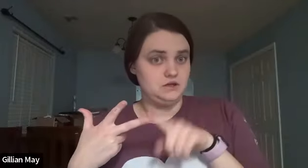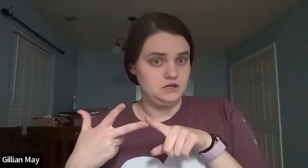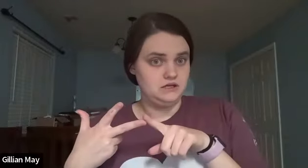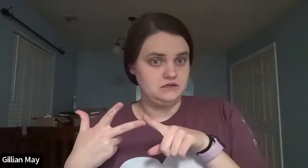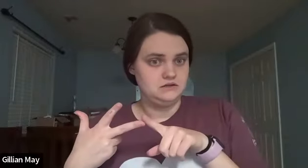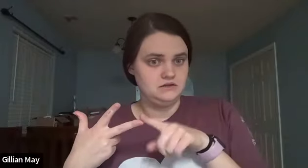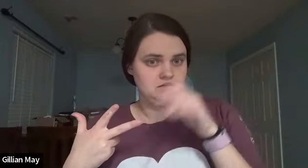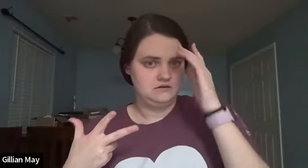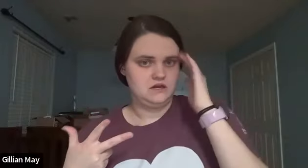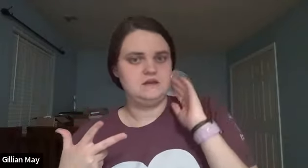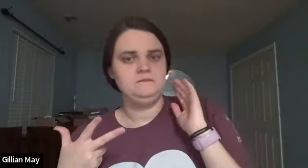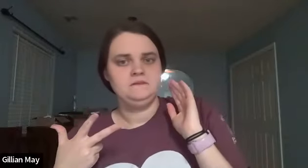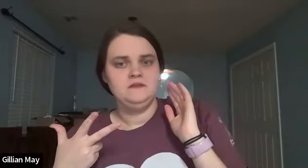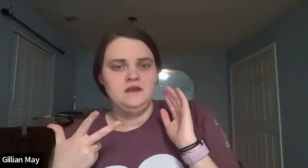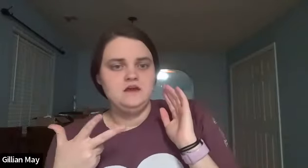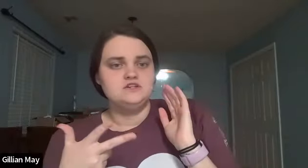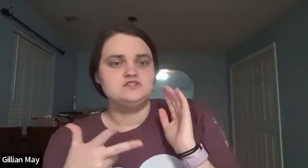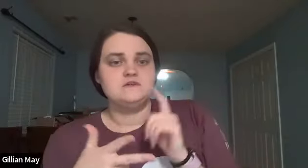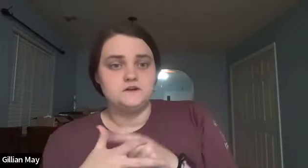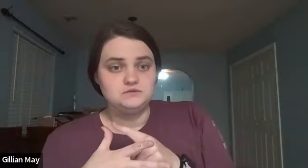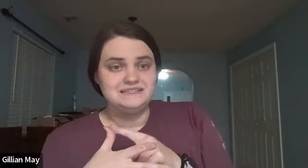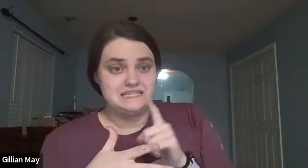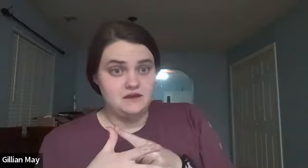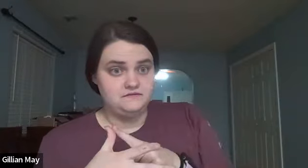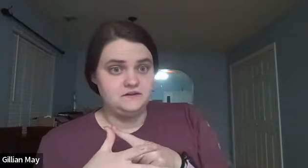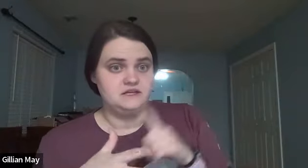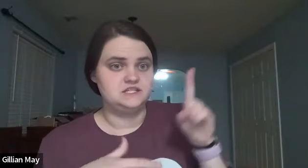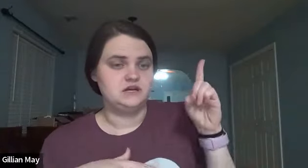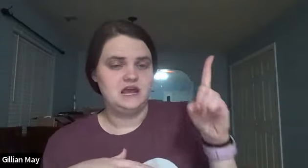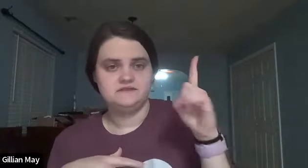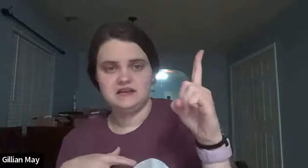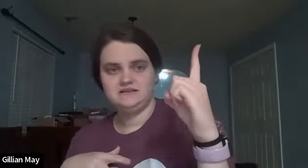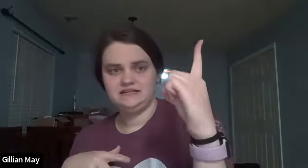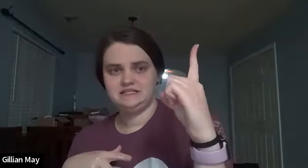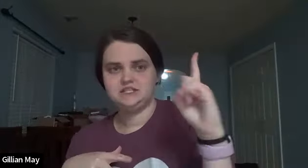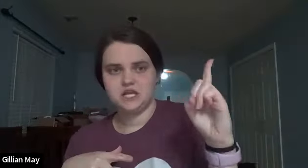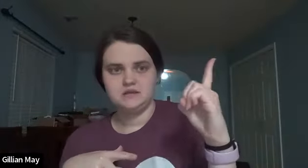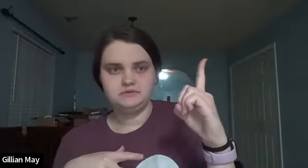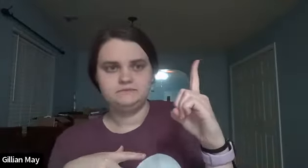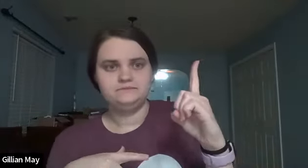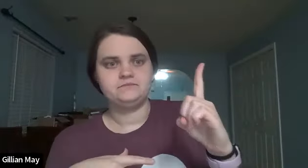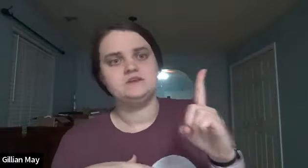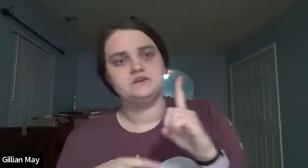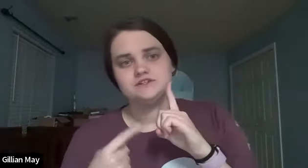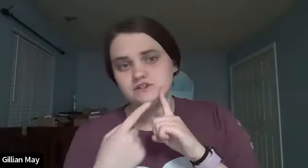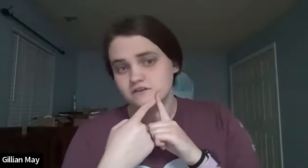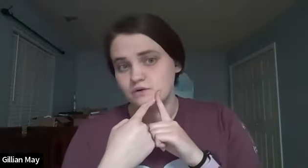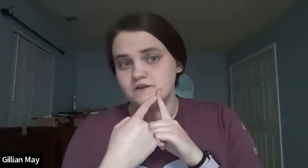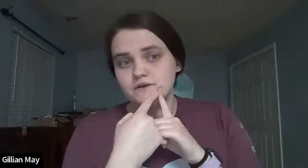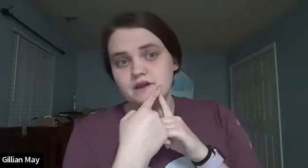hearing. Okay. So the first one, deaf, is you're going to have this kind of like D shape. You're going to start at the corner of your mouth with